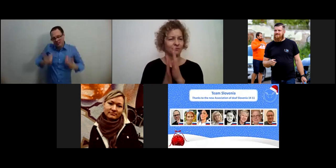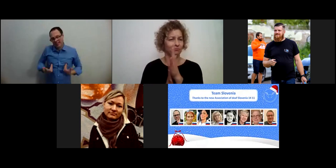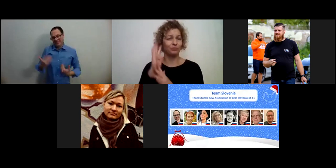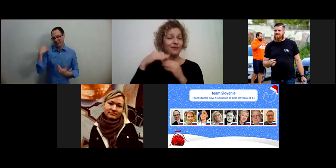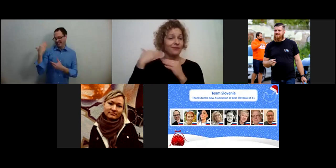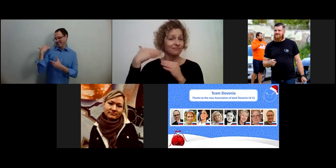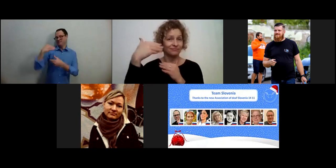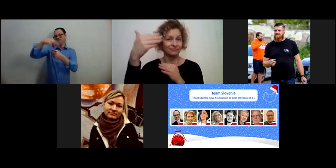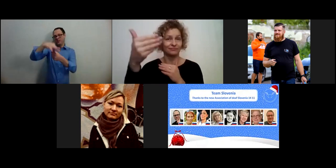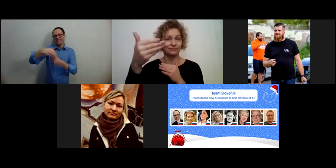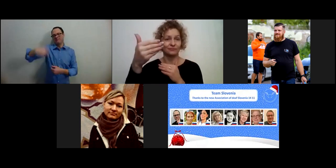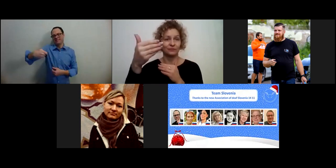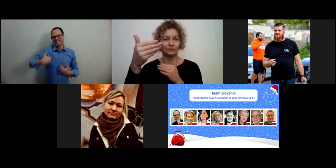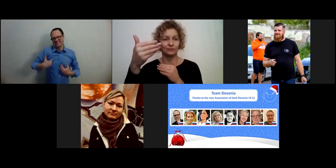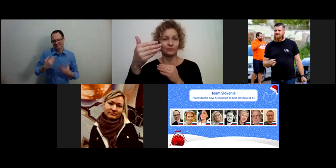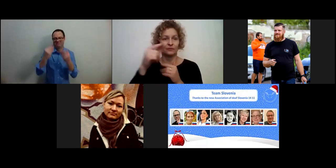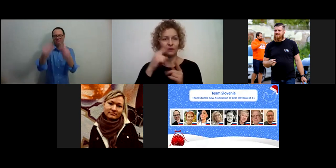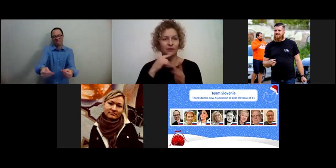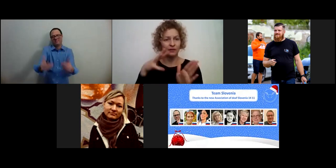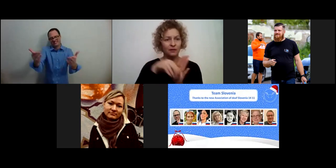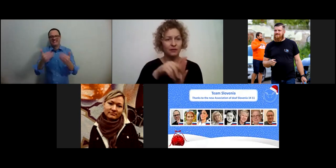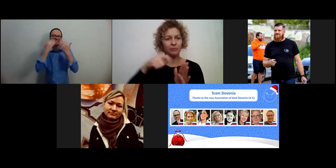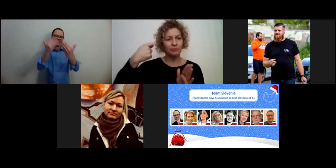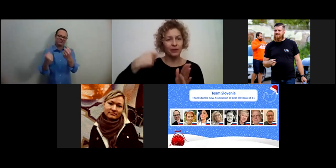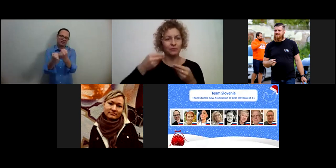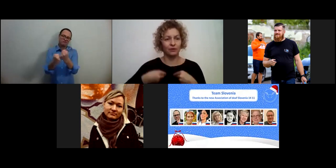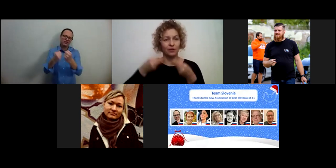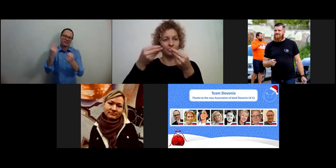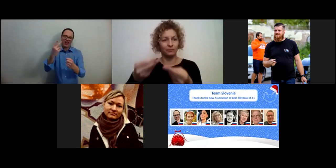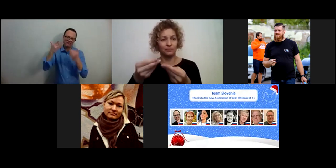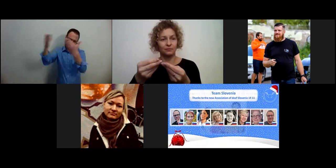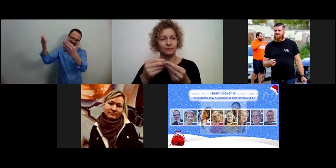I'm looking forward to working with you in the future.